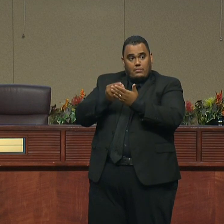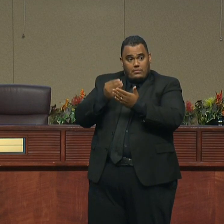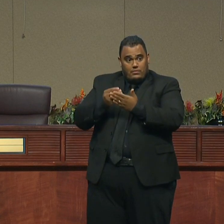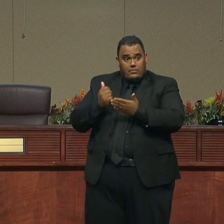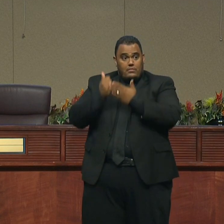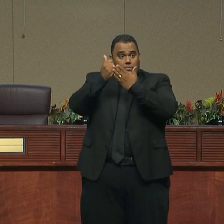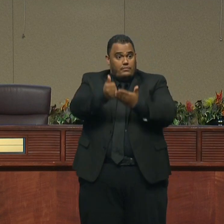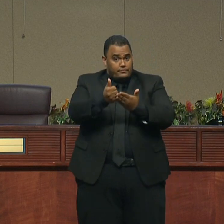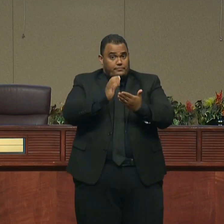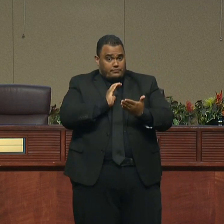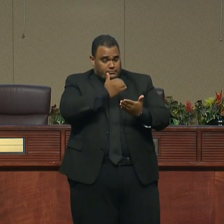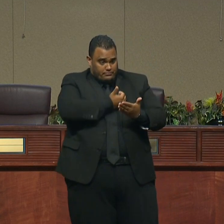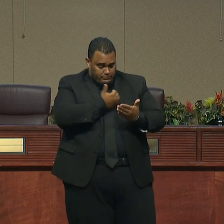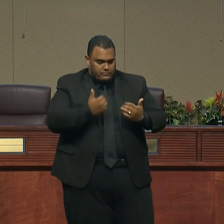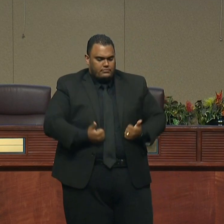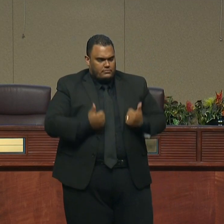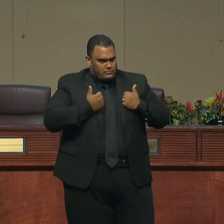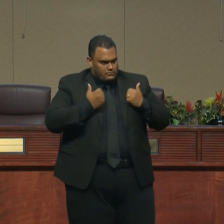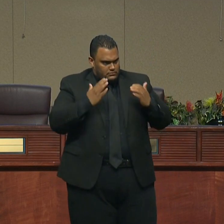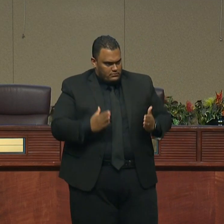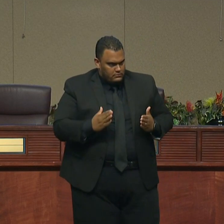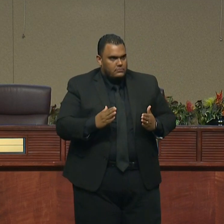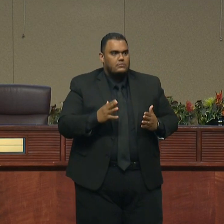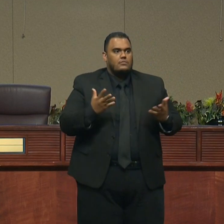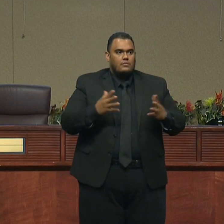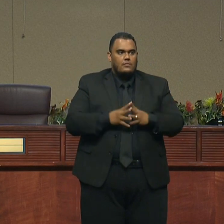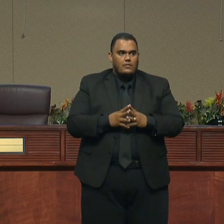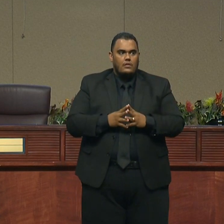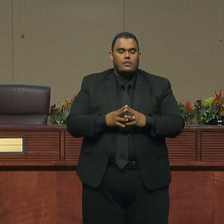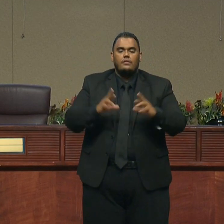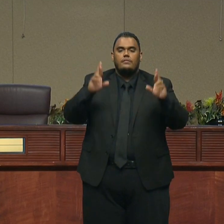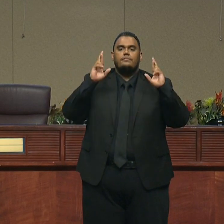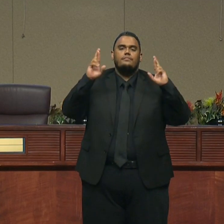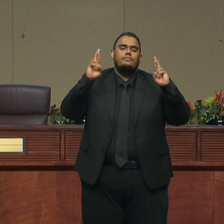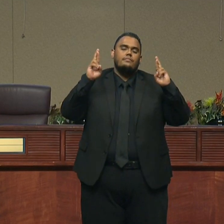County residents, with that, and hopefully